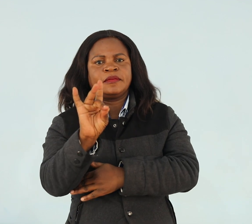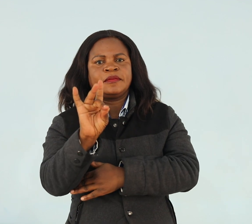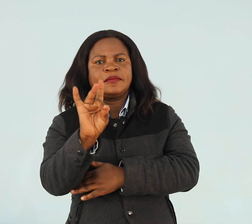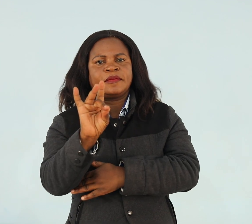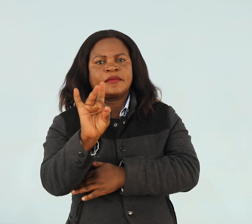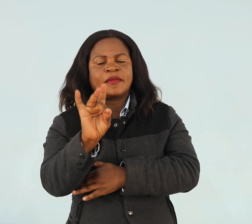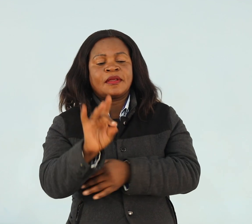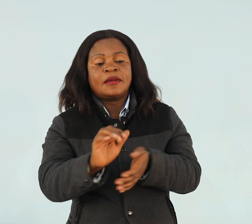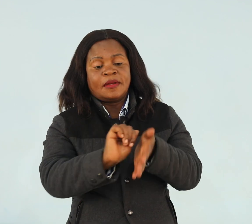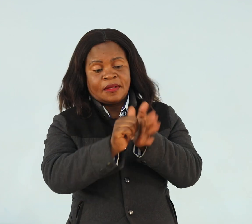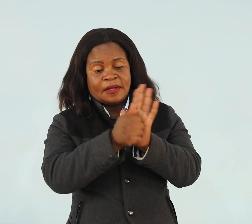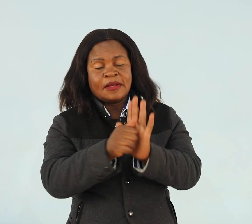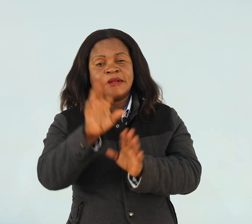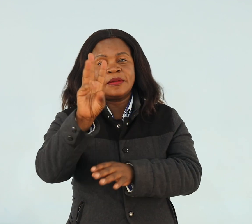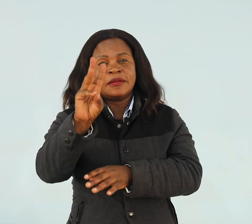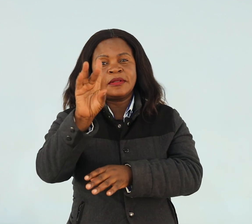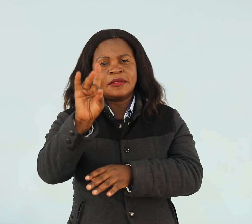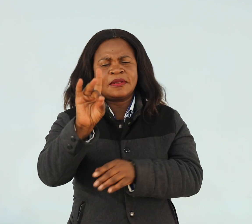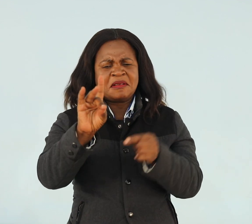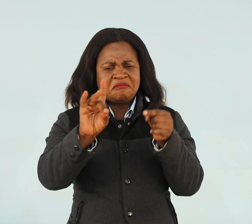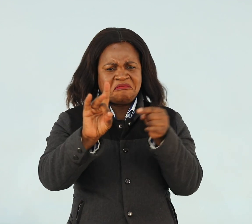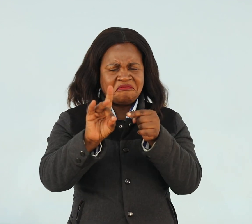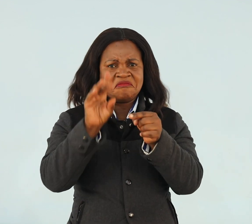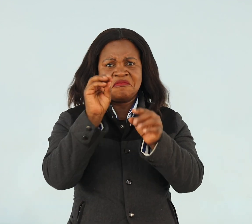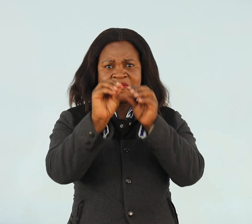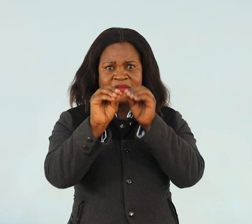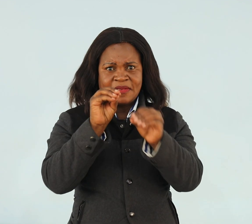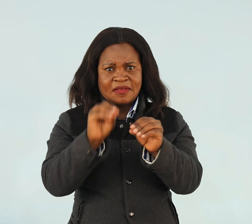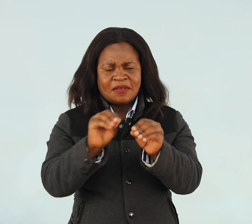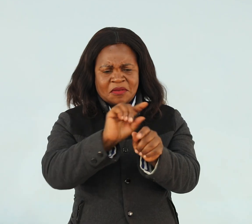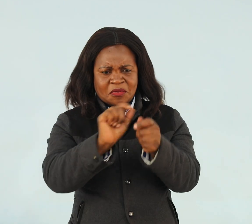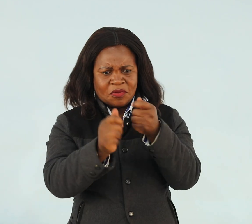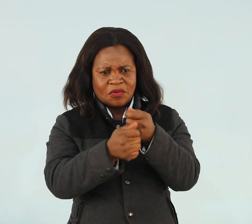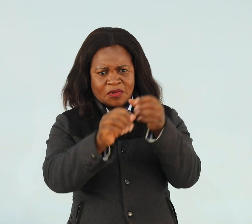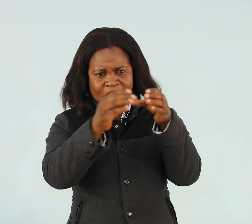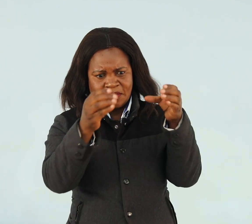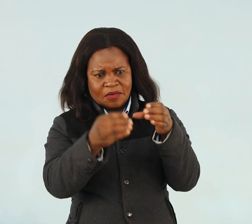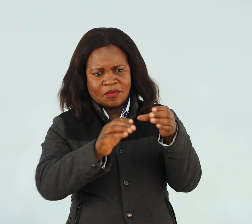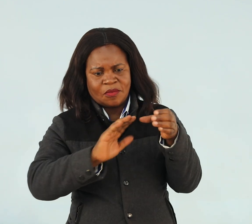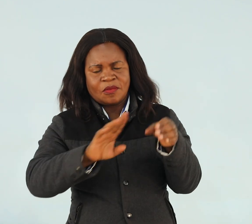Article 68 is amended to change the composition of the National Assembly.